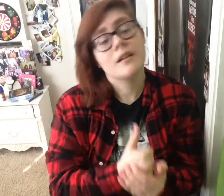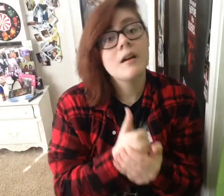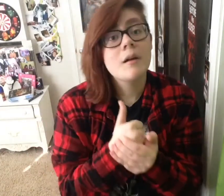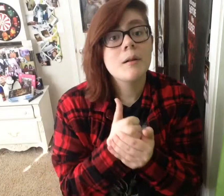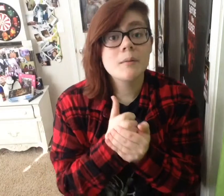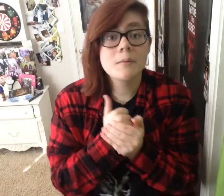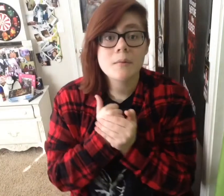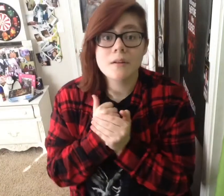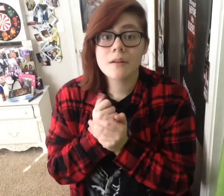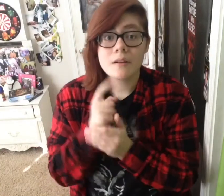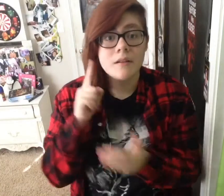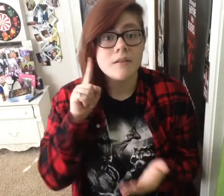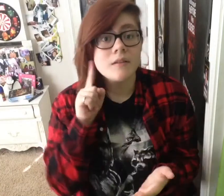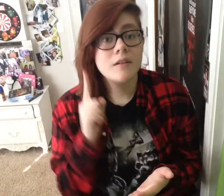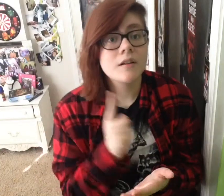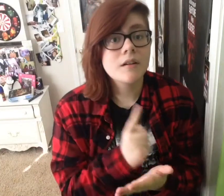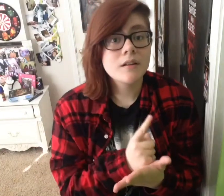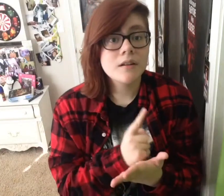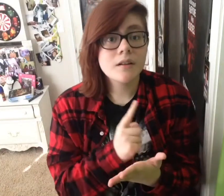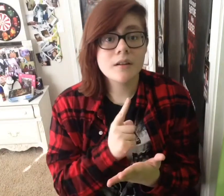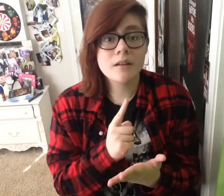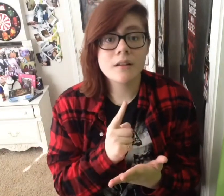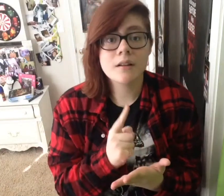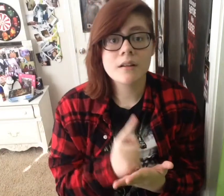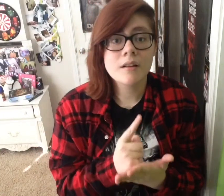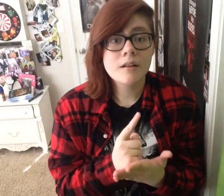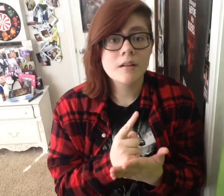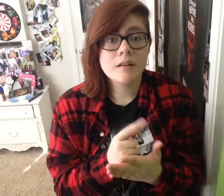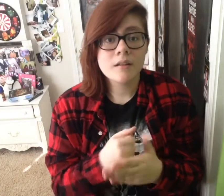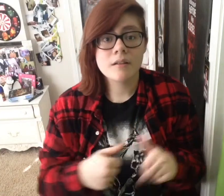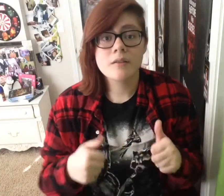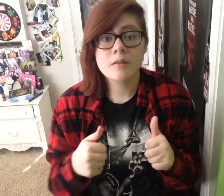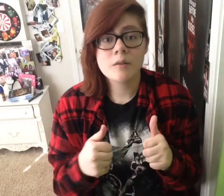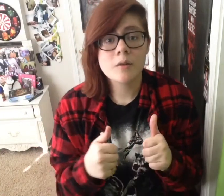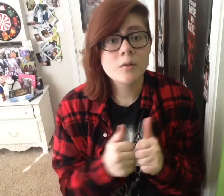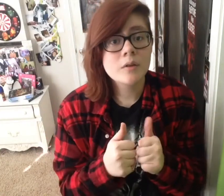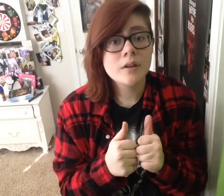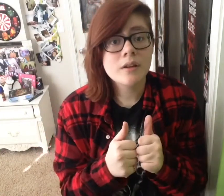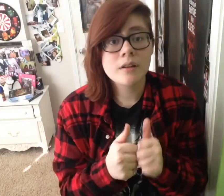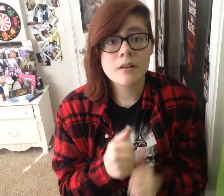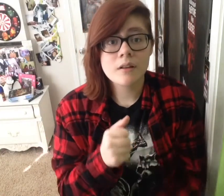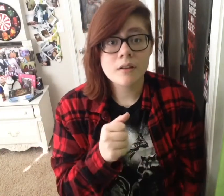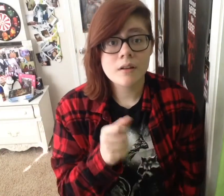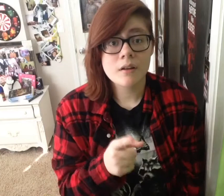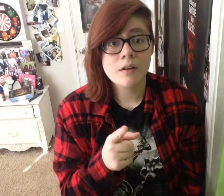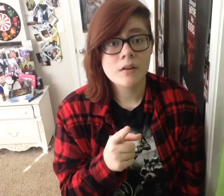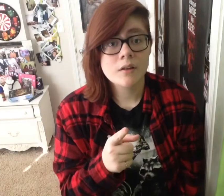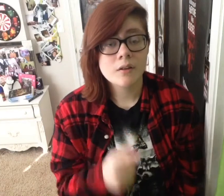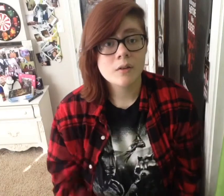help falling in love with you